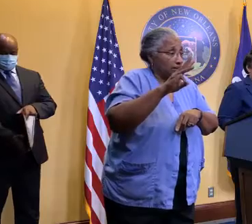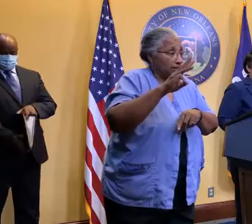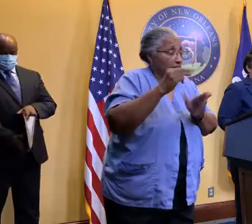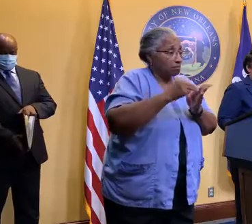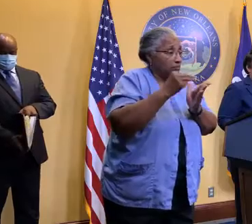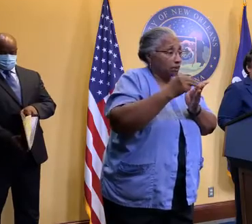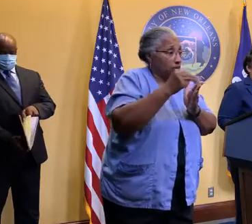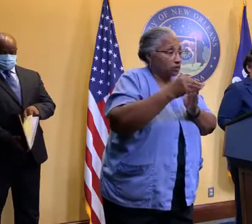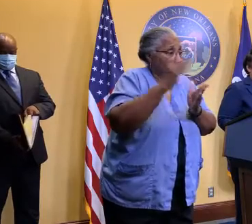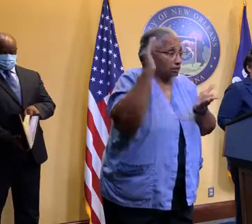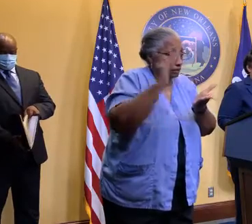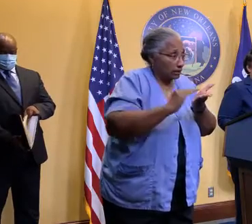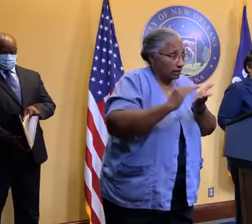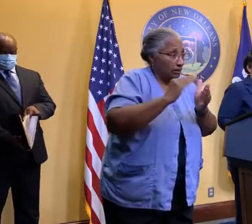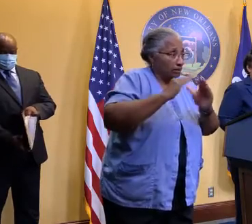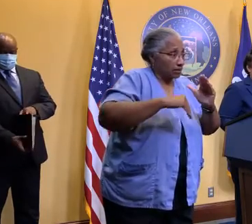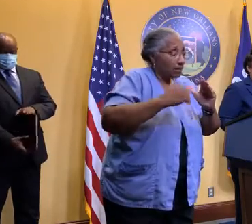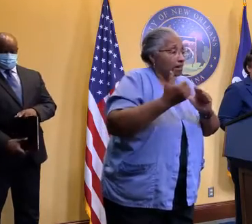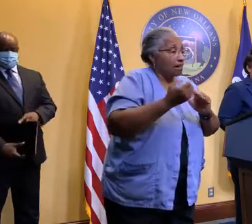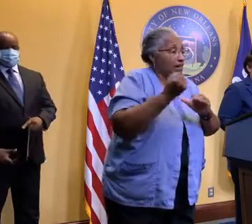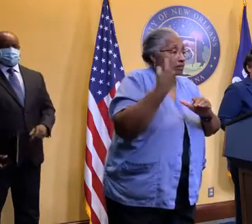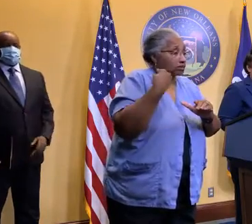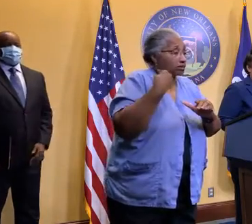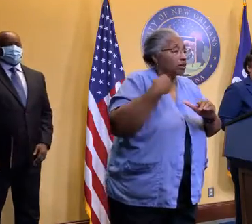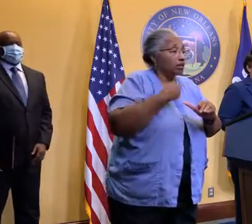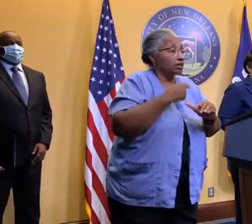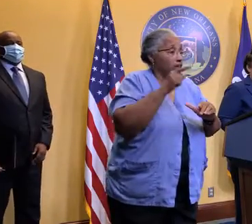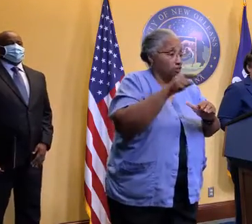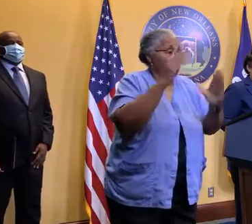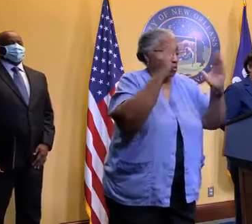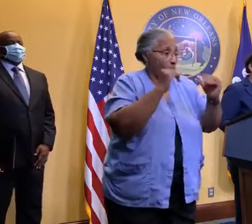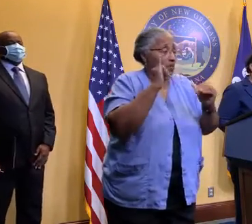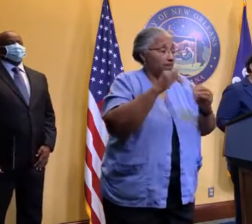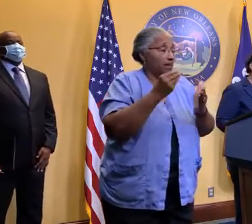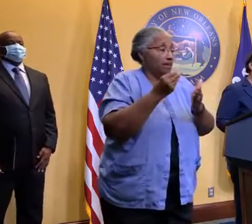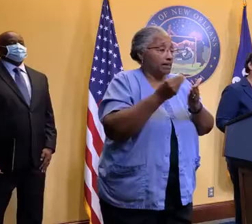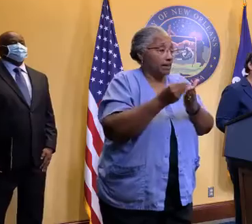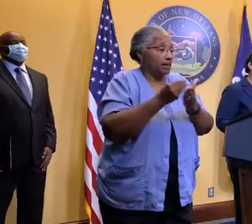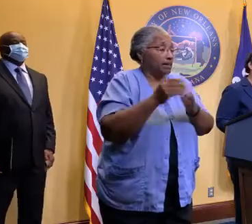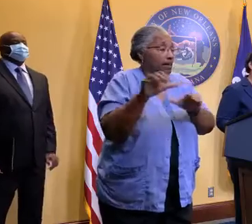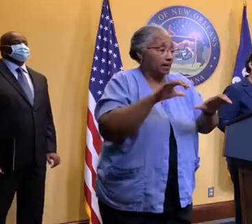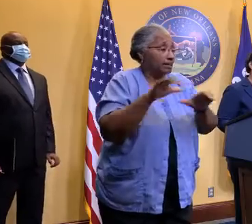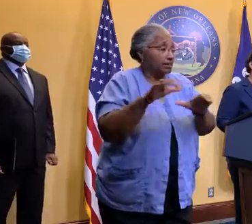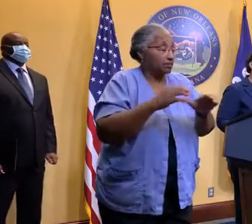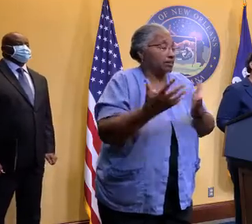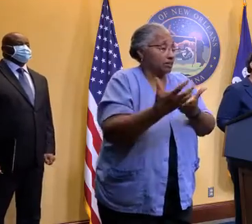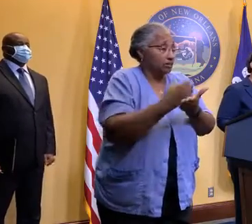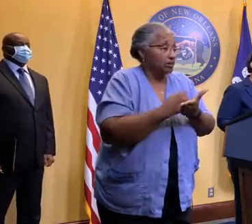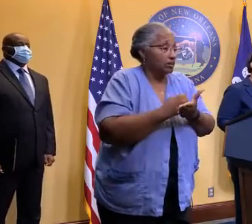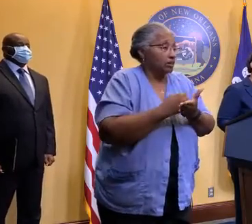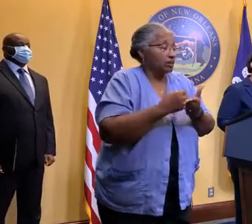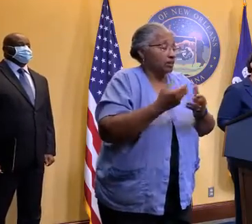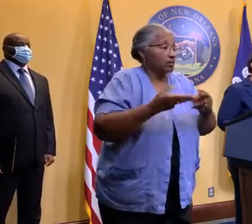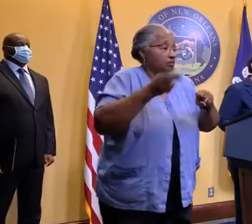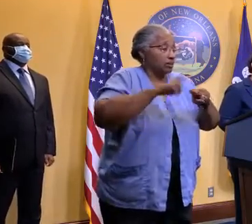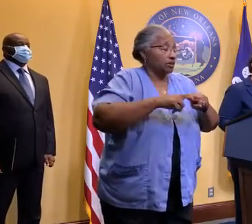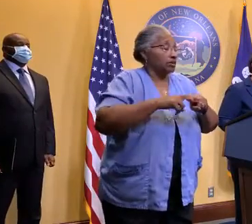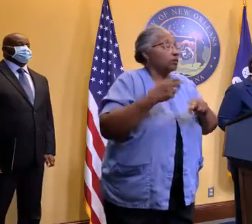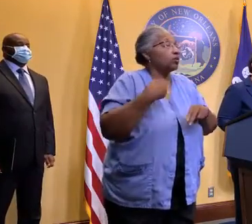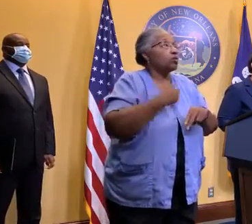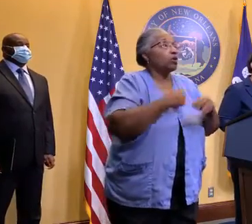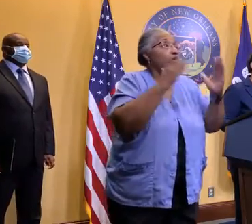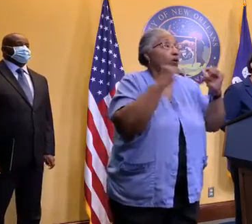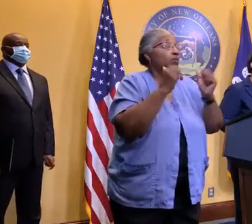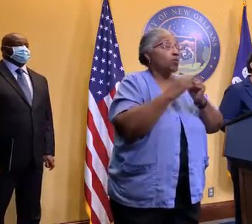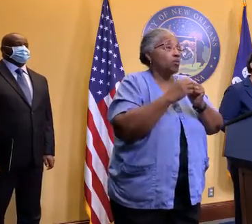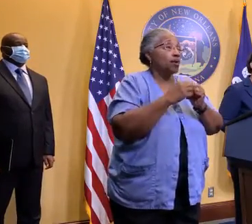year, and you're hoping that economic activity jumps up. Is there a new estimate for that Well, we're specifically? hoping in the last quarter of the year and the holiday